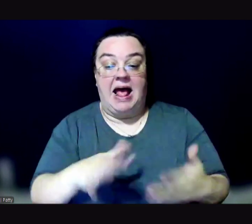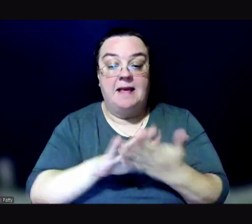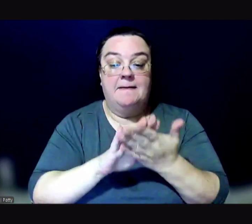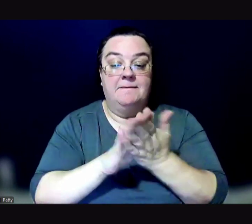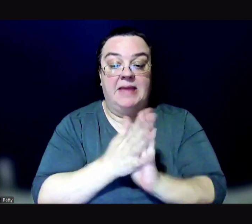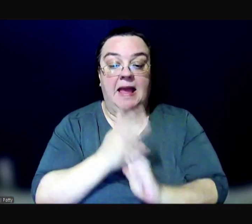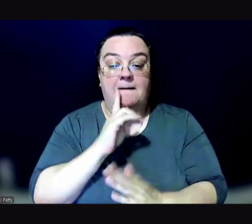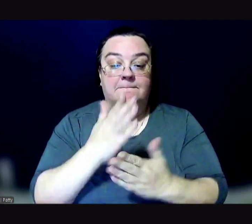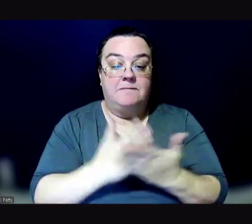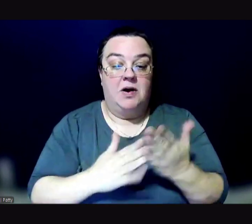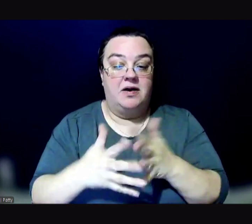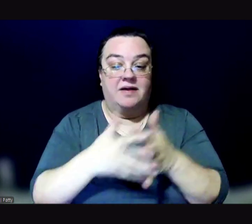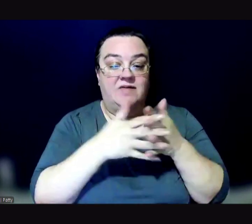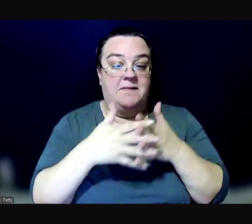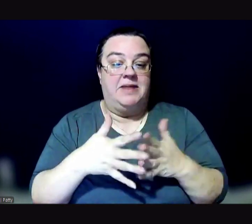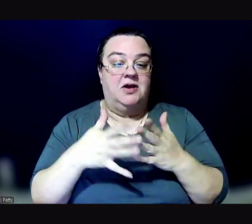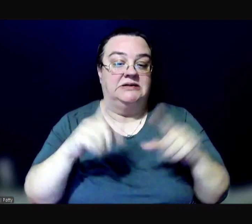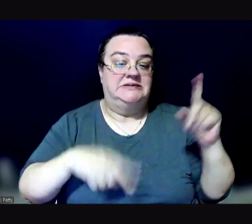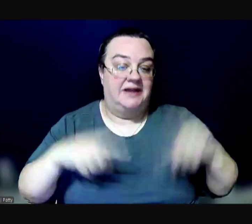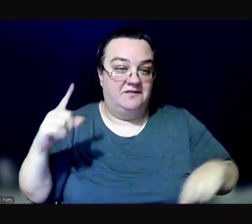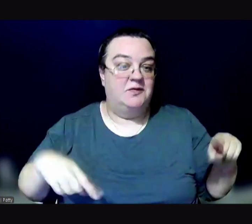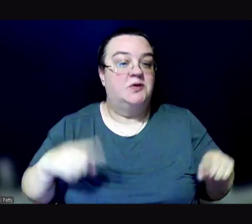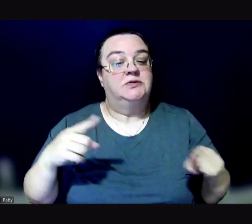Just waiting for the translation.